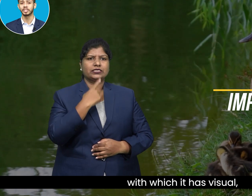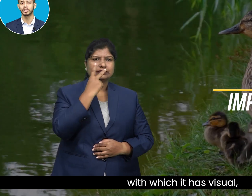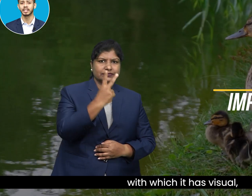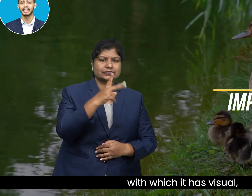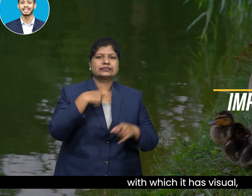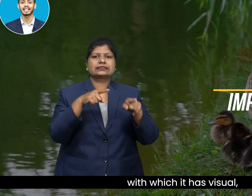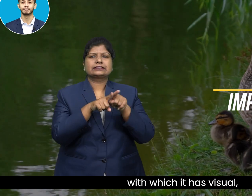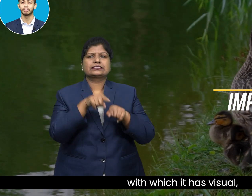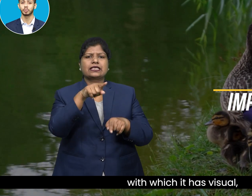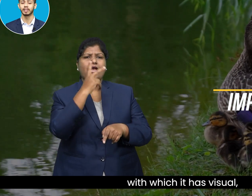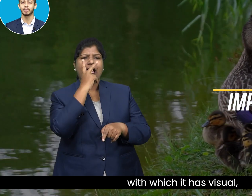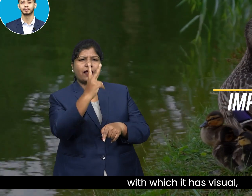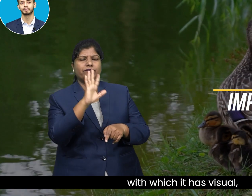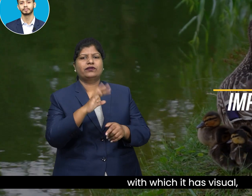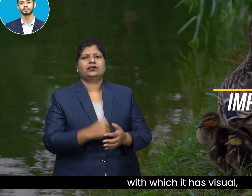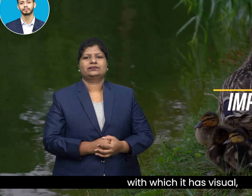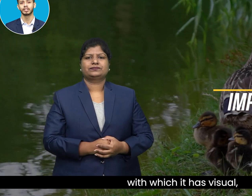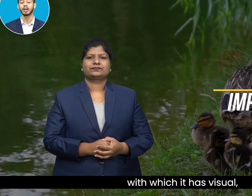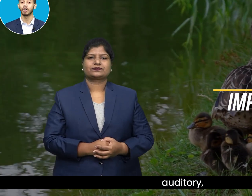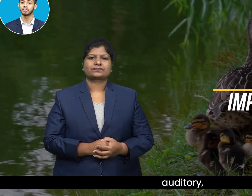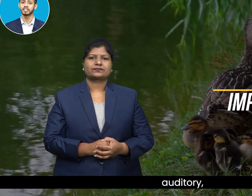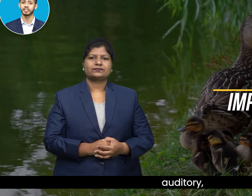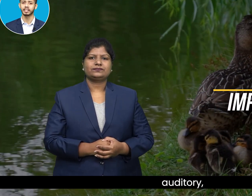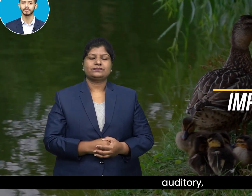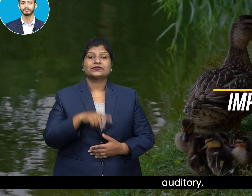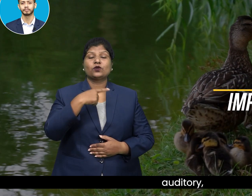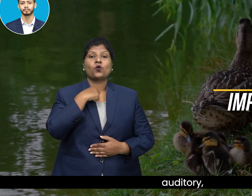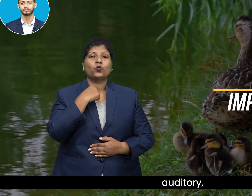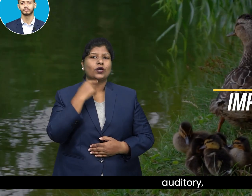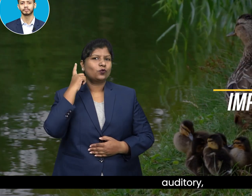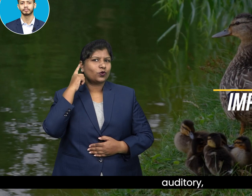with which it has visual, auditory